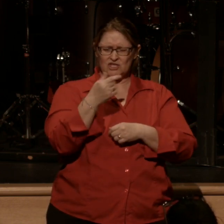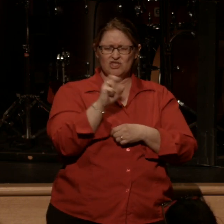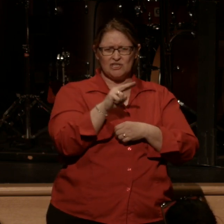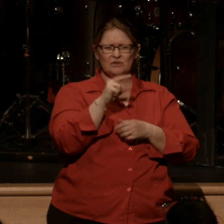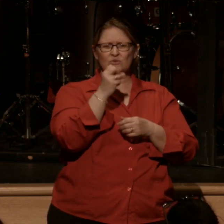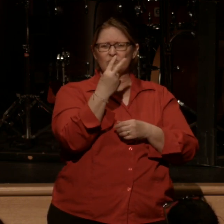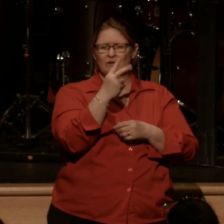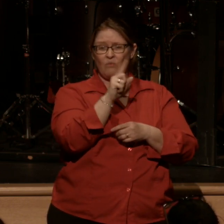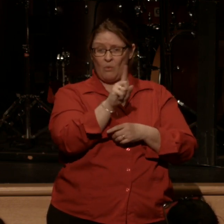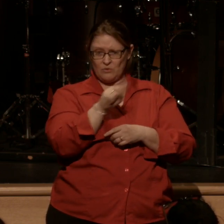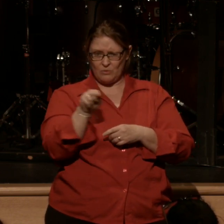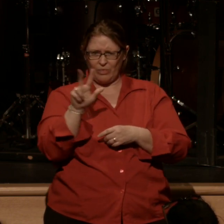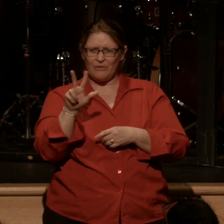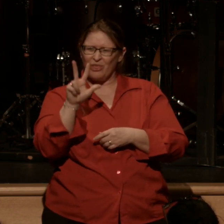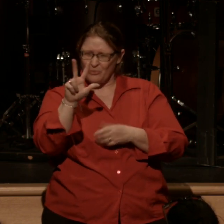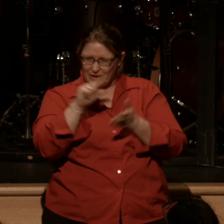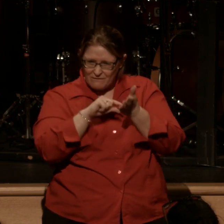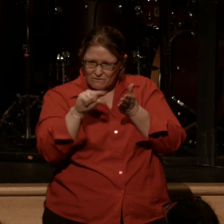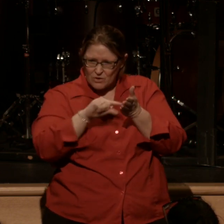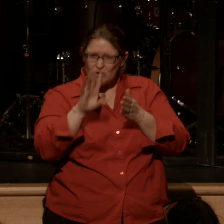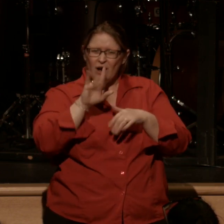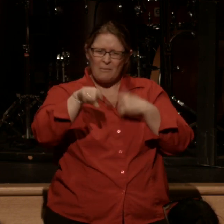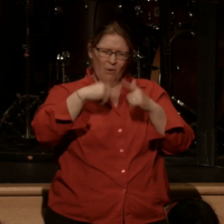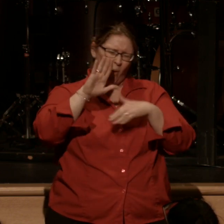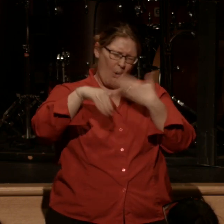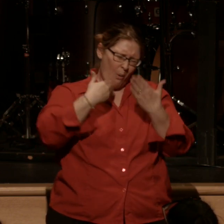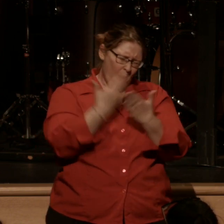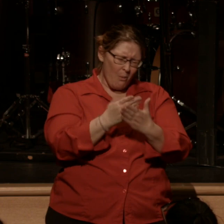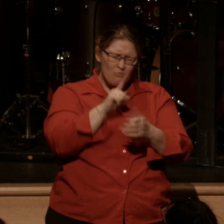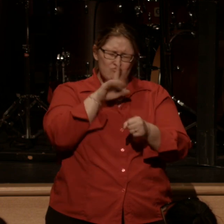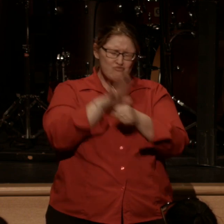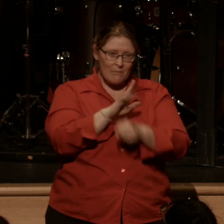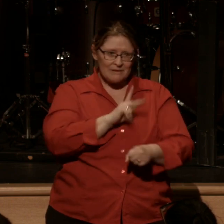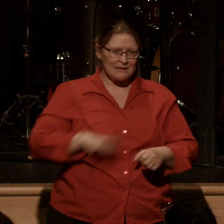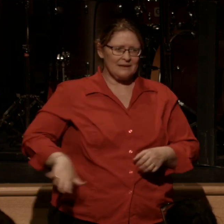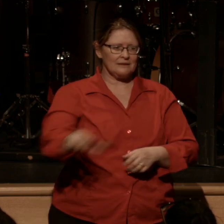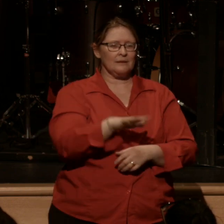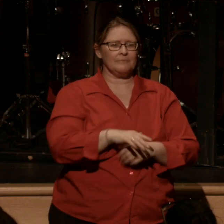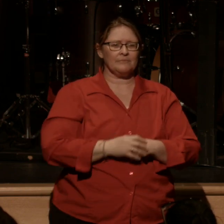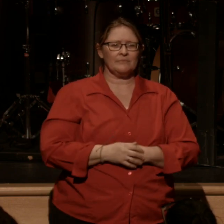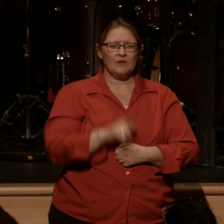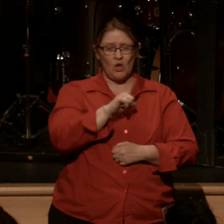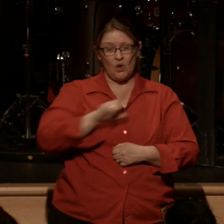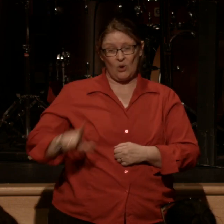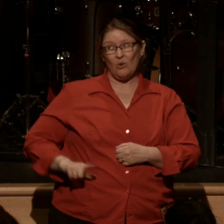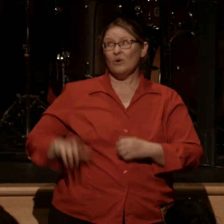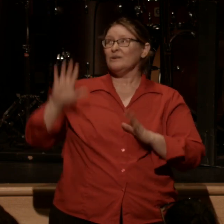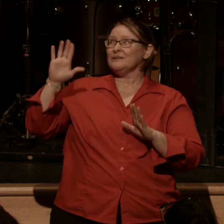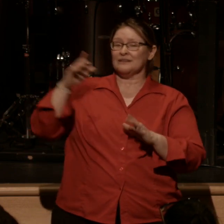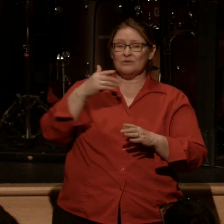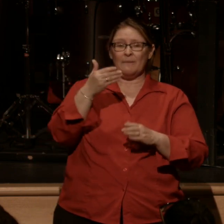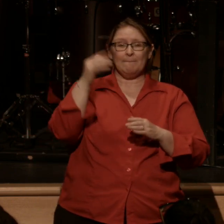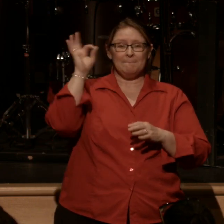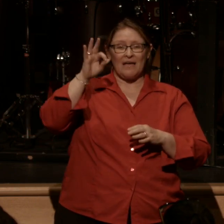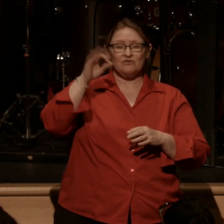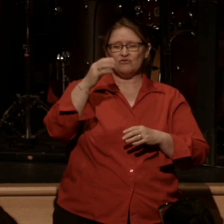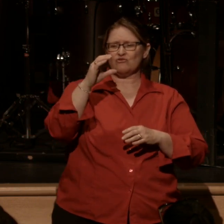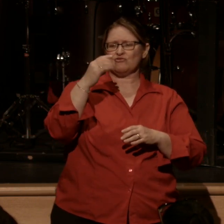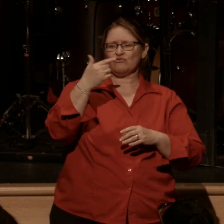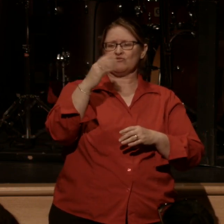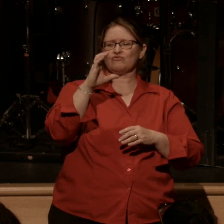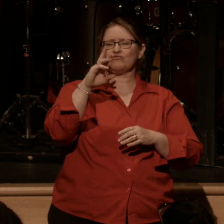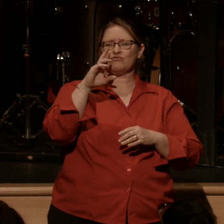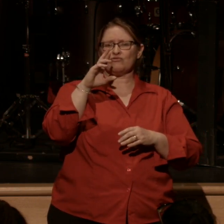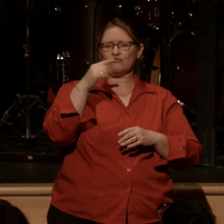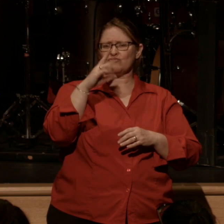12, 1-3, 3 verses to talk about the entire promised kingdom. Now, Lord willing, next week, Pastor Craig will be here and he's going to